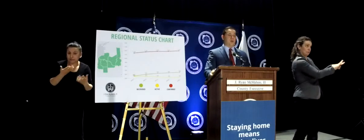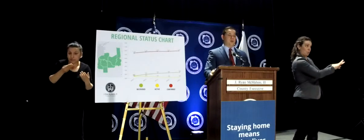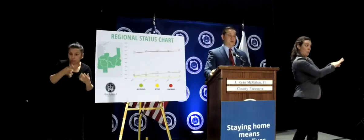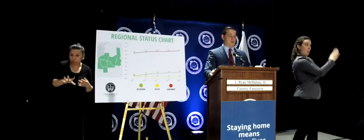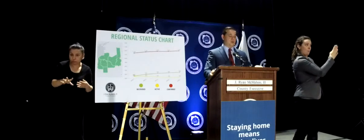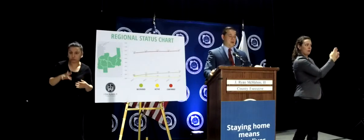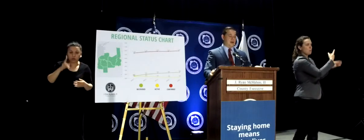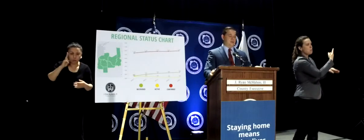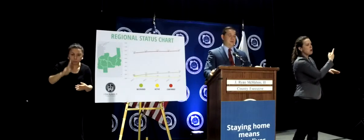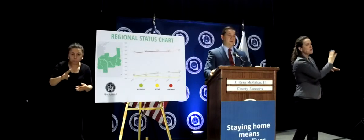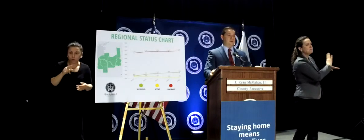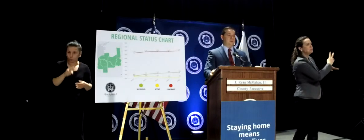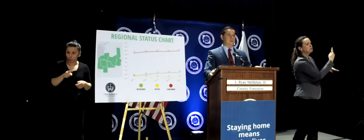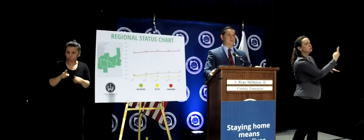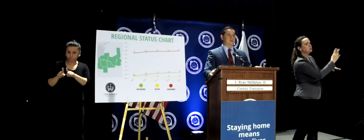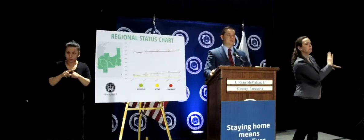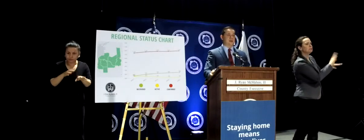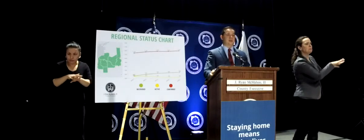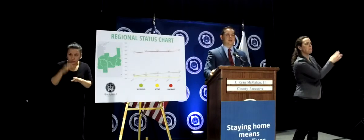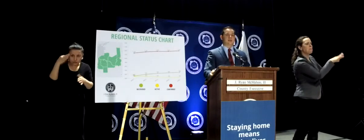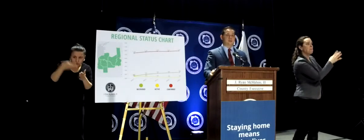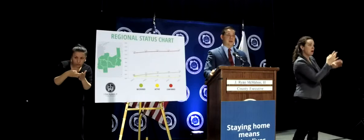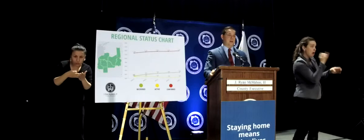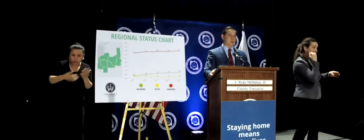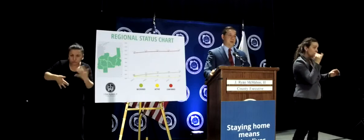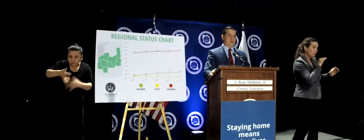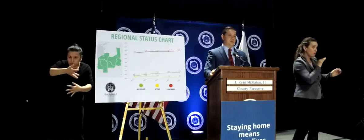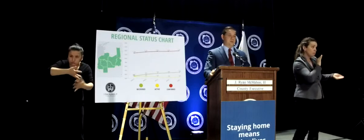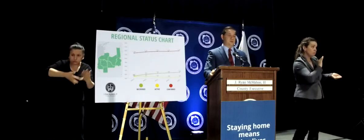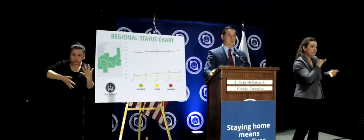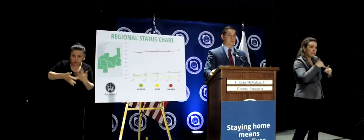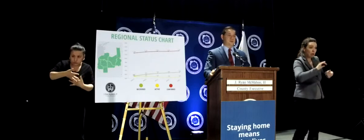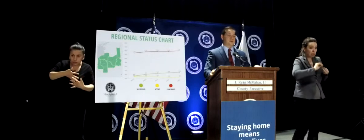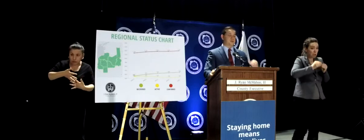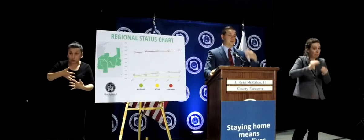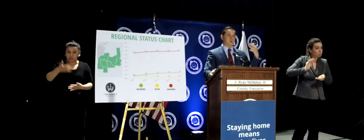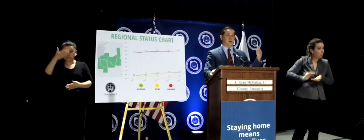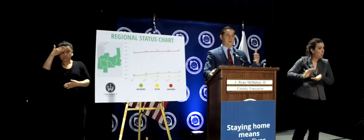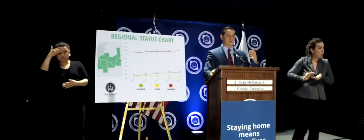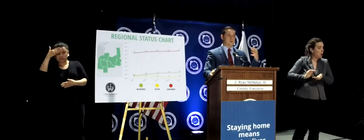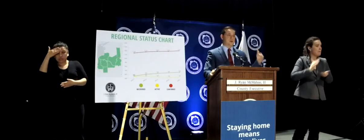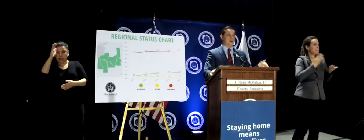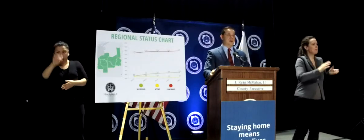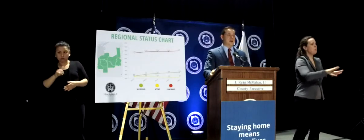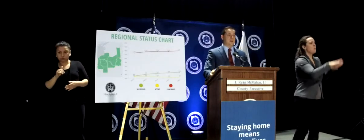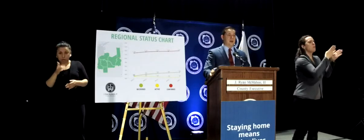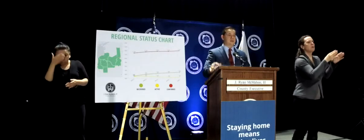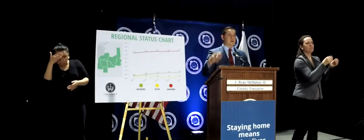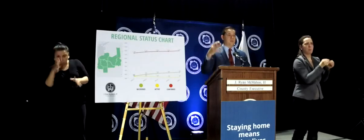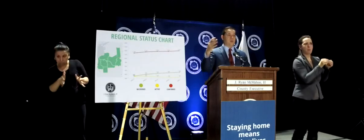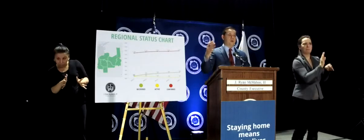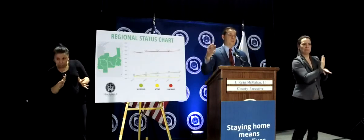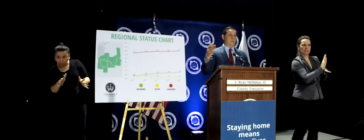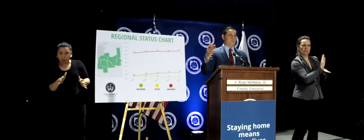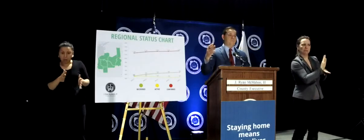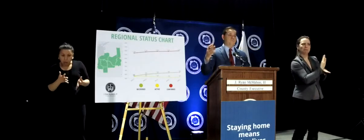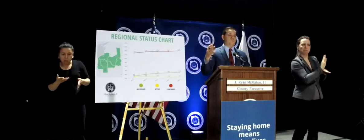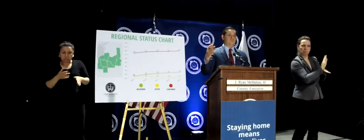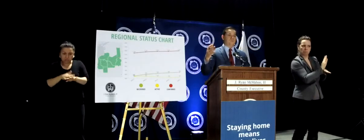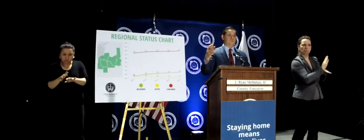some point, you're looking at businesses that can easily operate under the social distancing requirements. And then at some